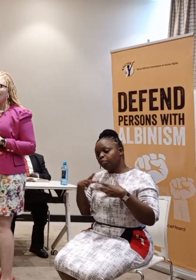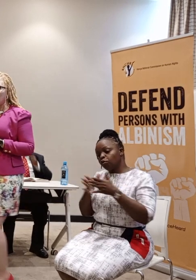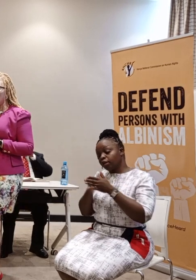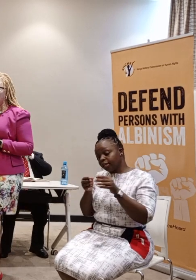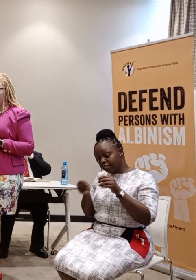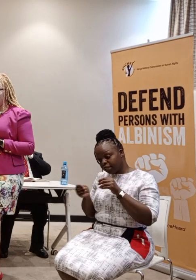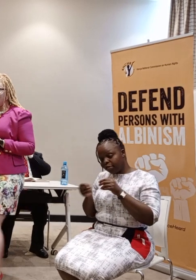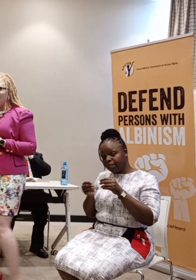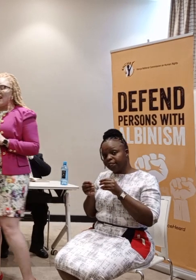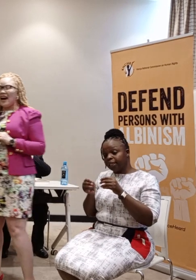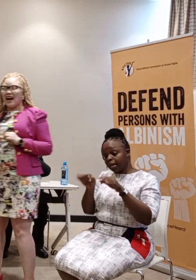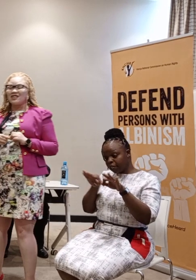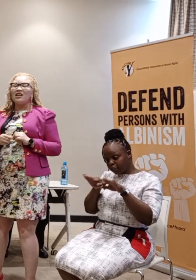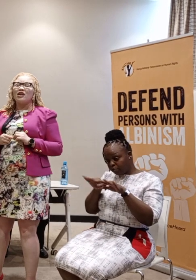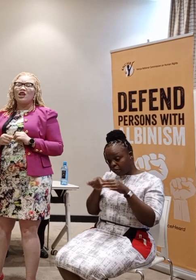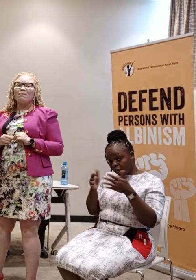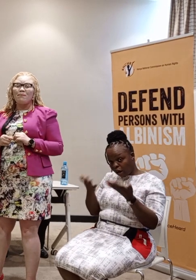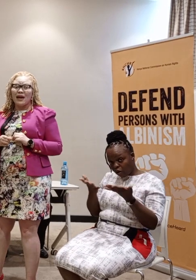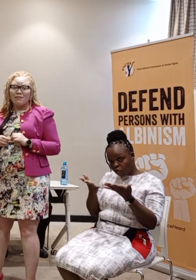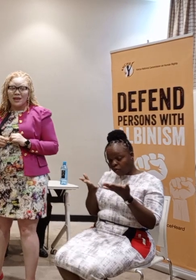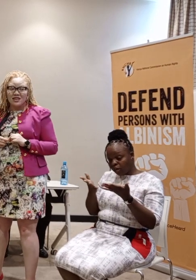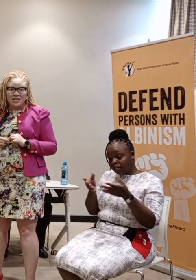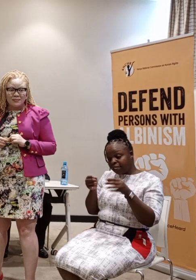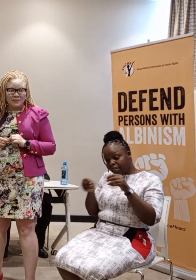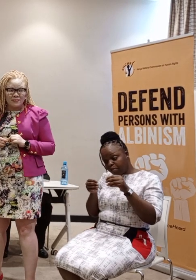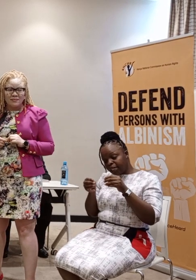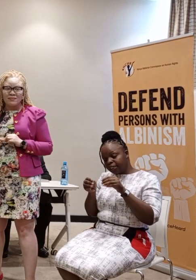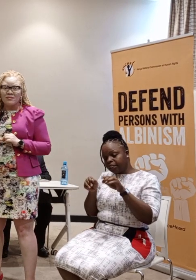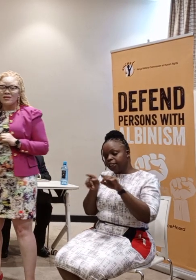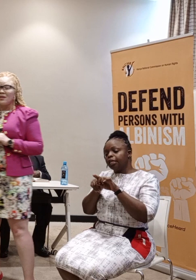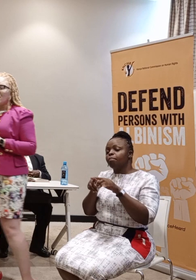defines disability as impairment